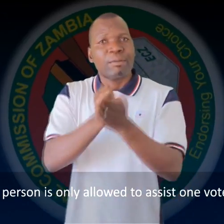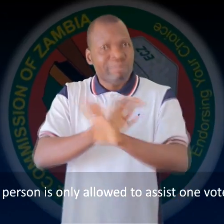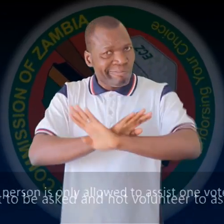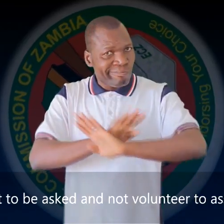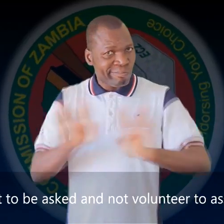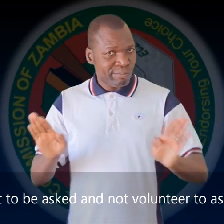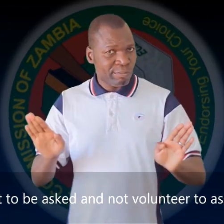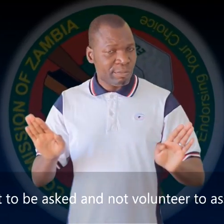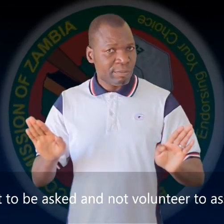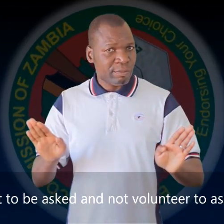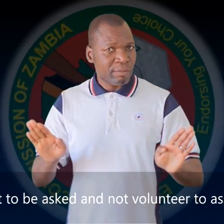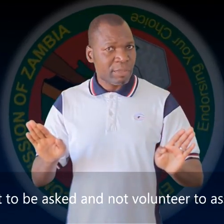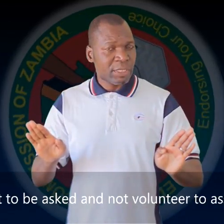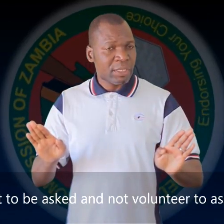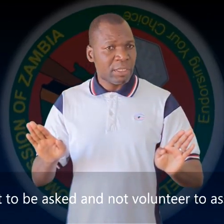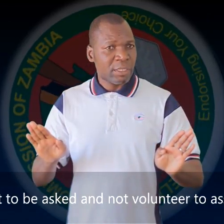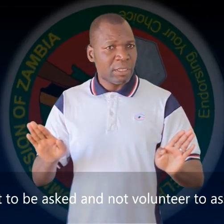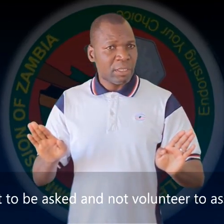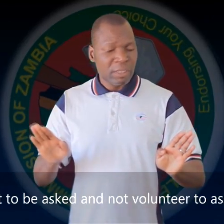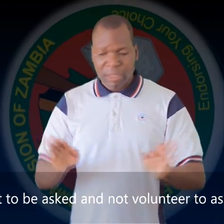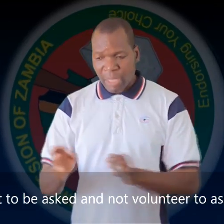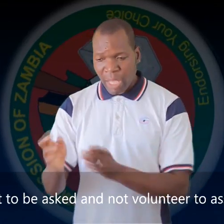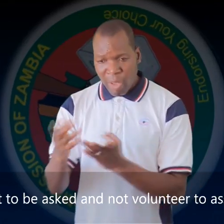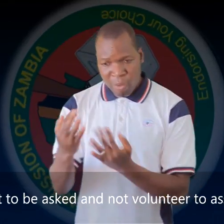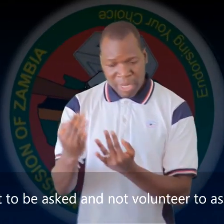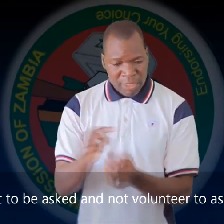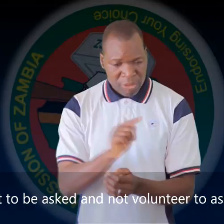Wait to be asked and not volunteer to assist.